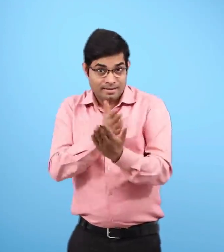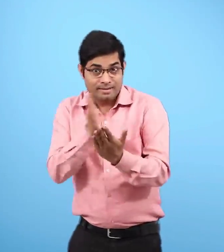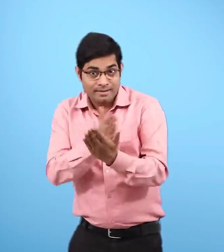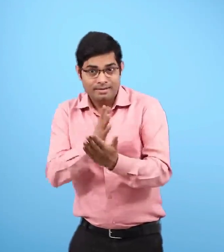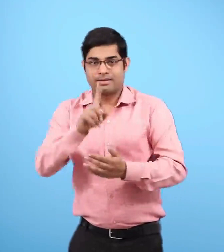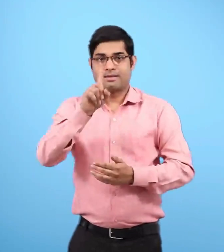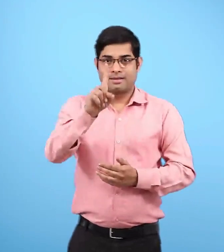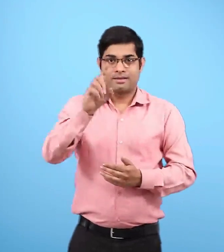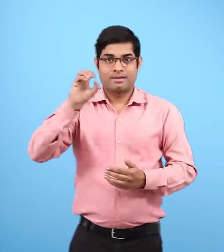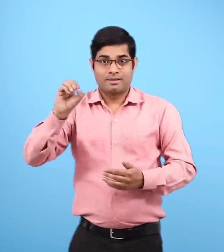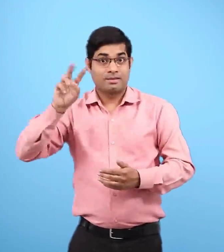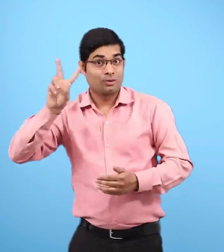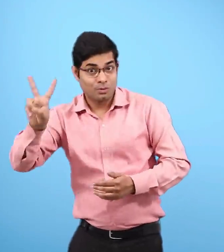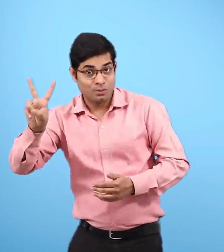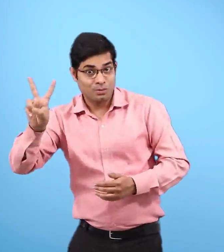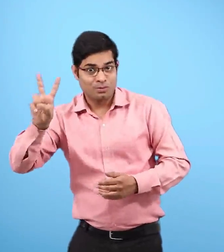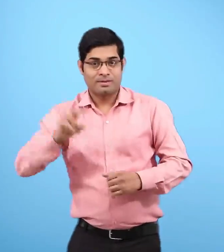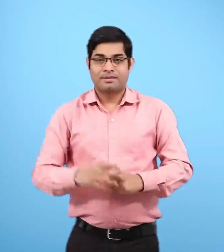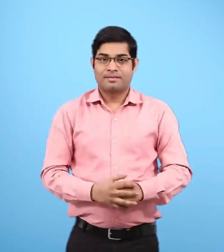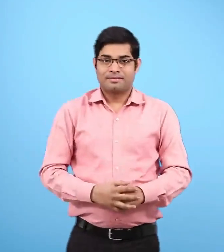Page 102.